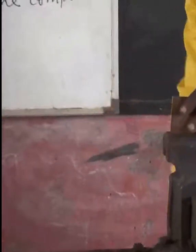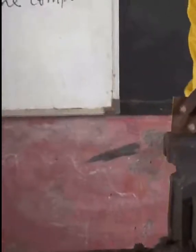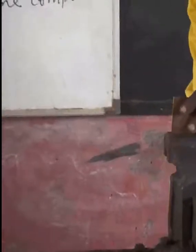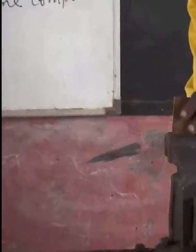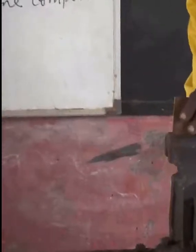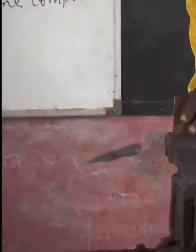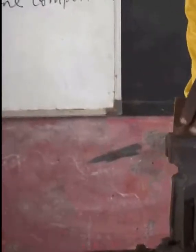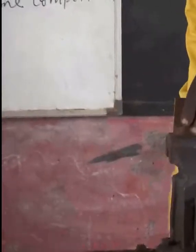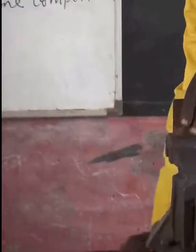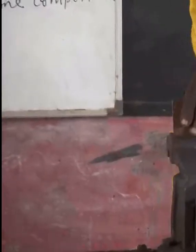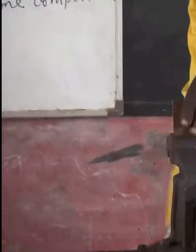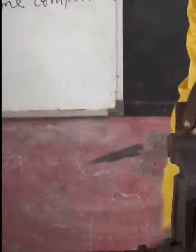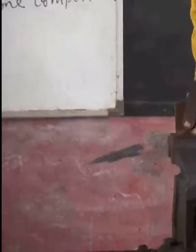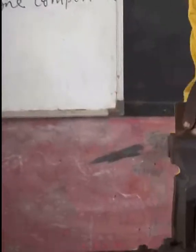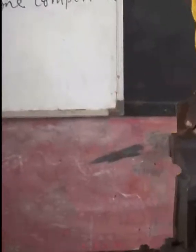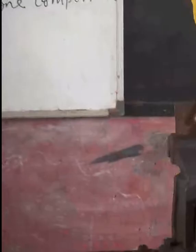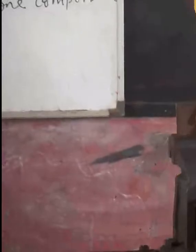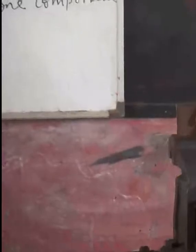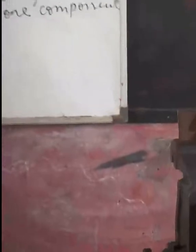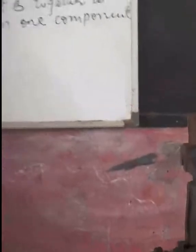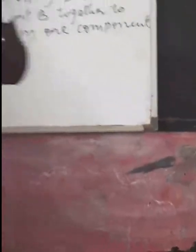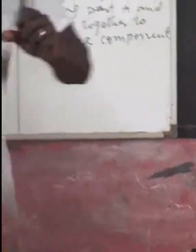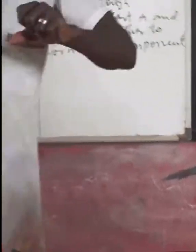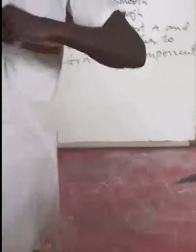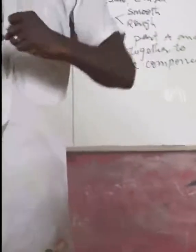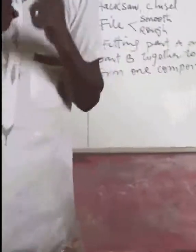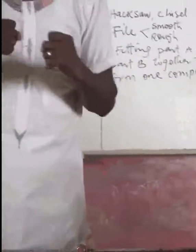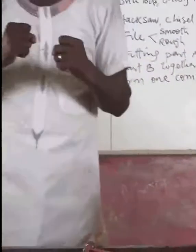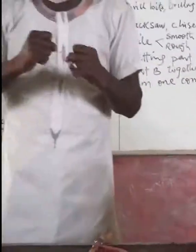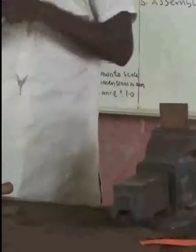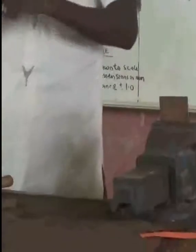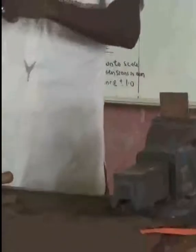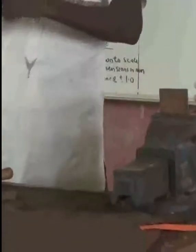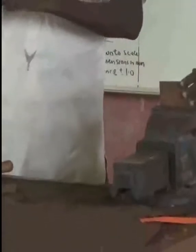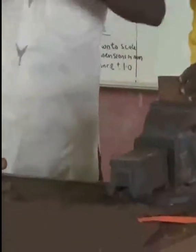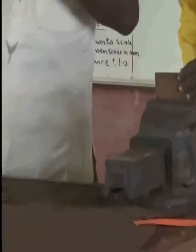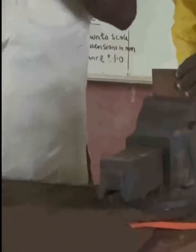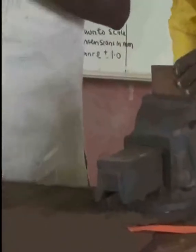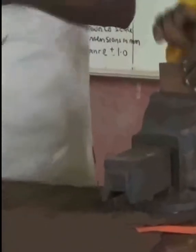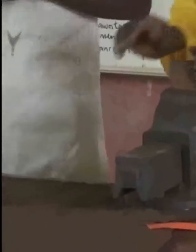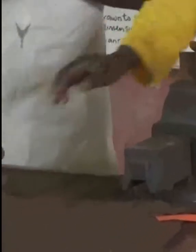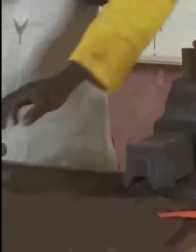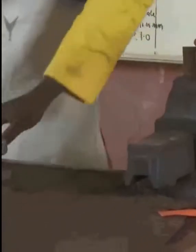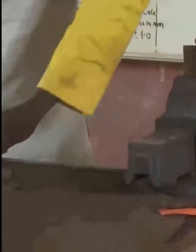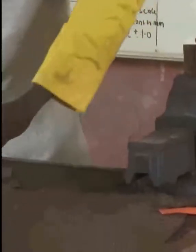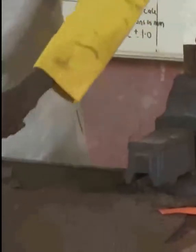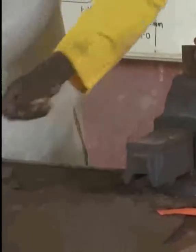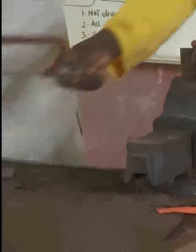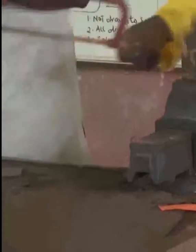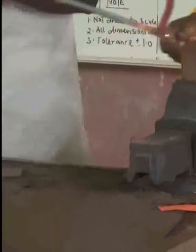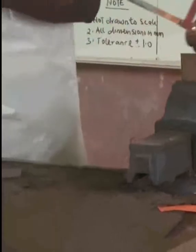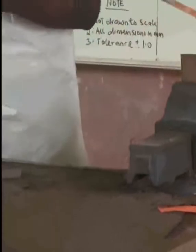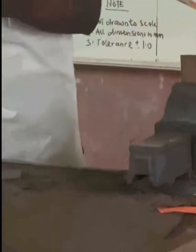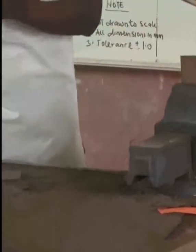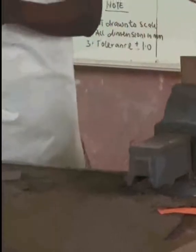My workpiece is held squarely on the vise. The next thing I'll use